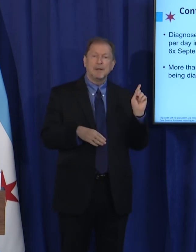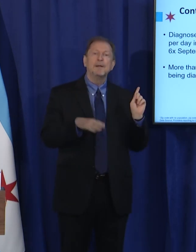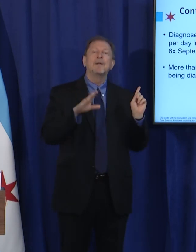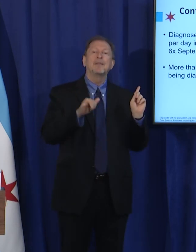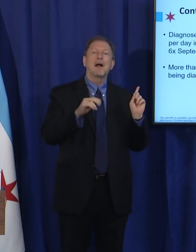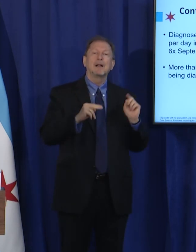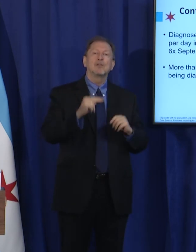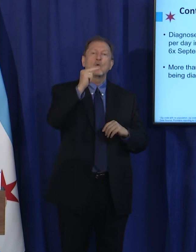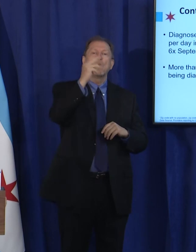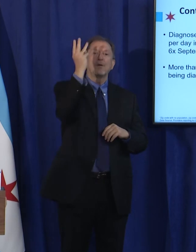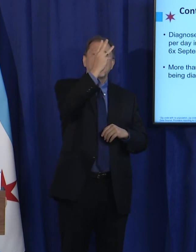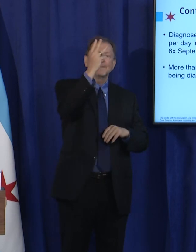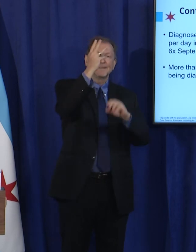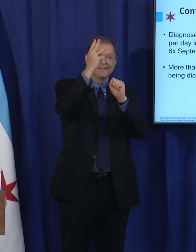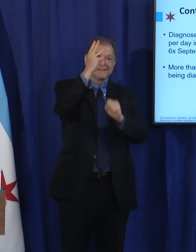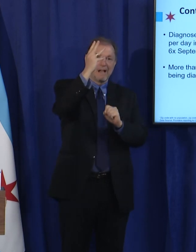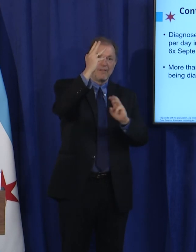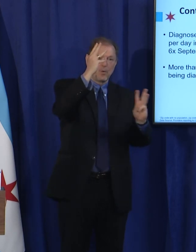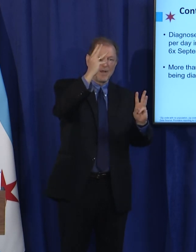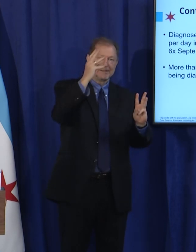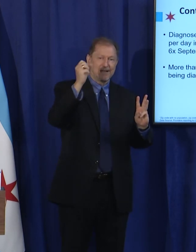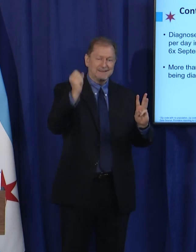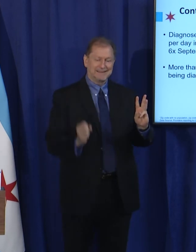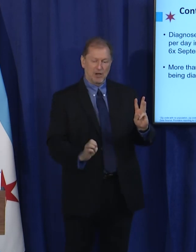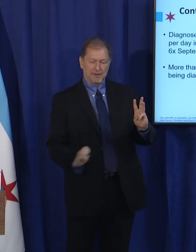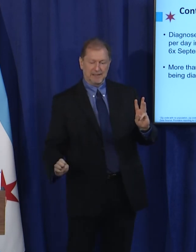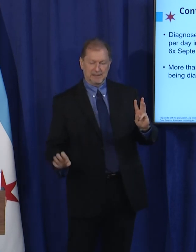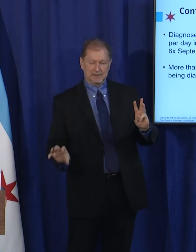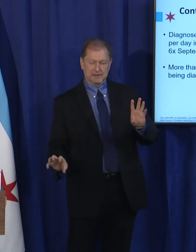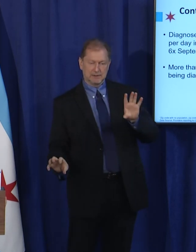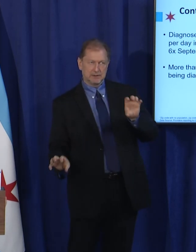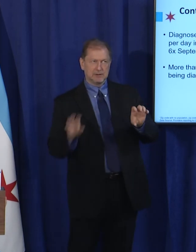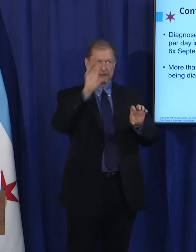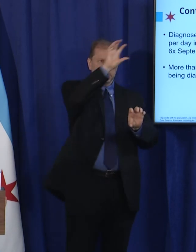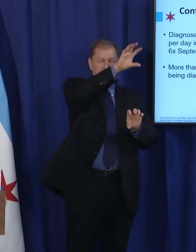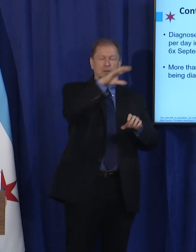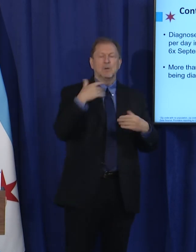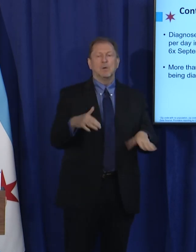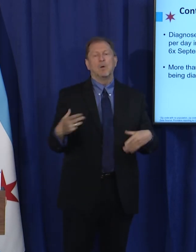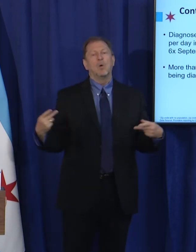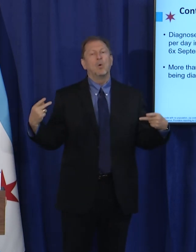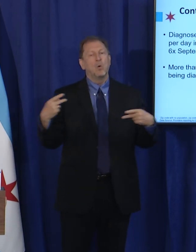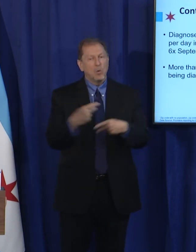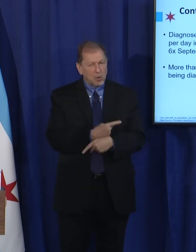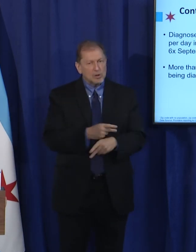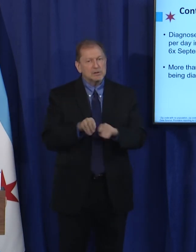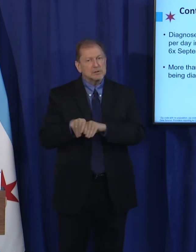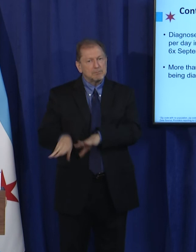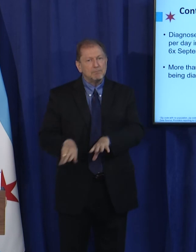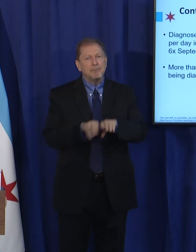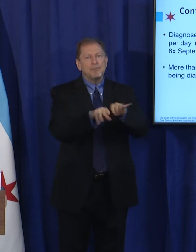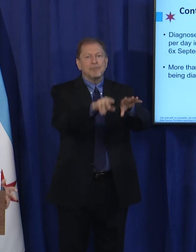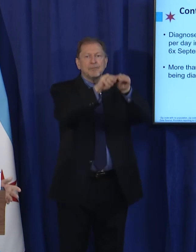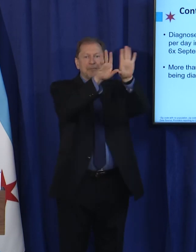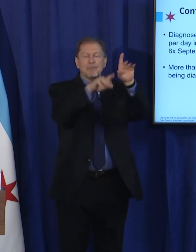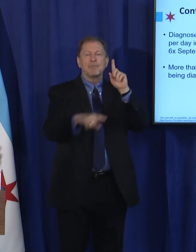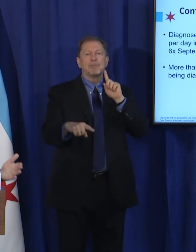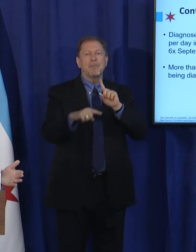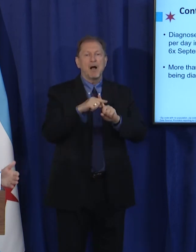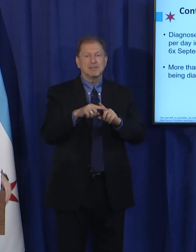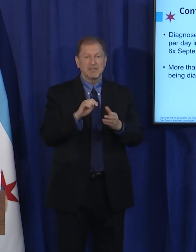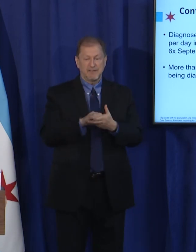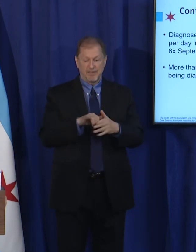on the northwest, the southwest, and the far southeast side, that continue to be hardest hit by COVID. Positivity in those zip